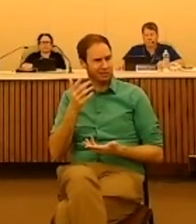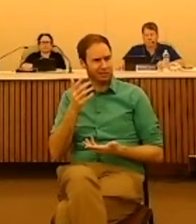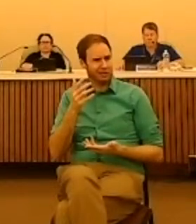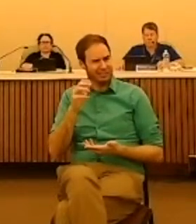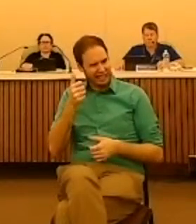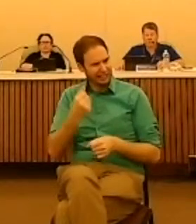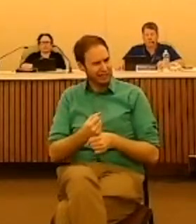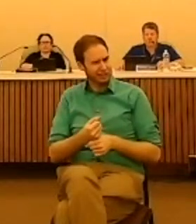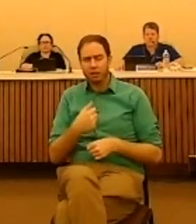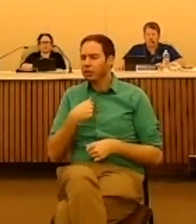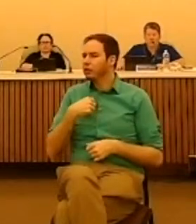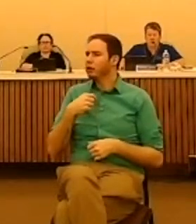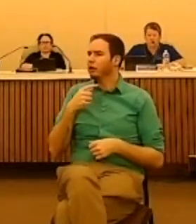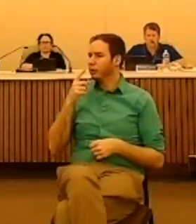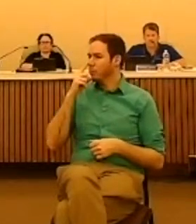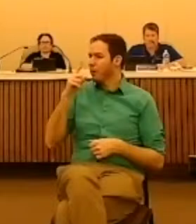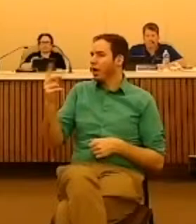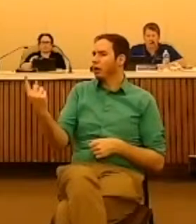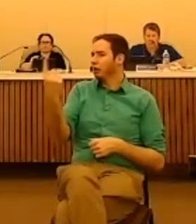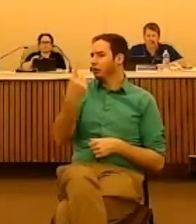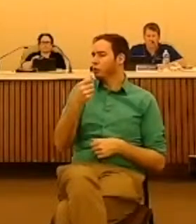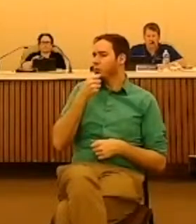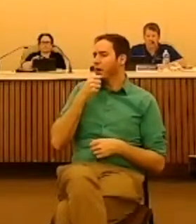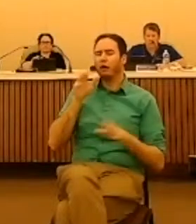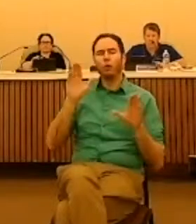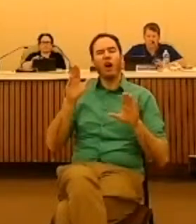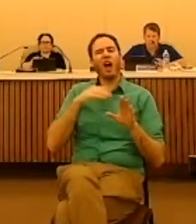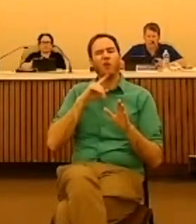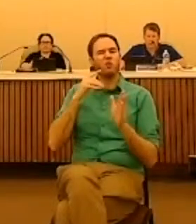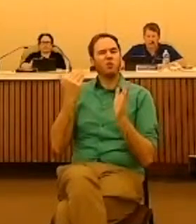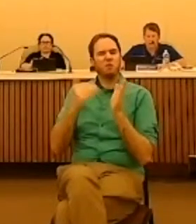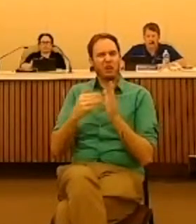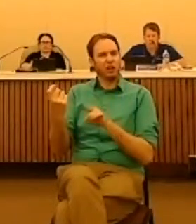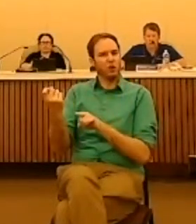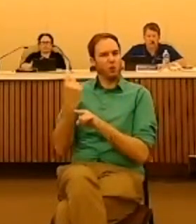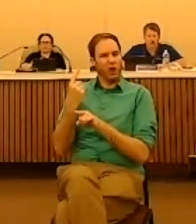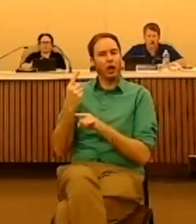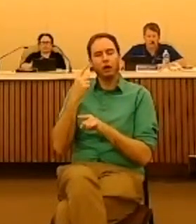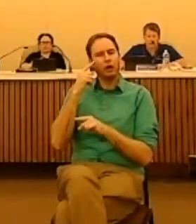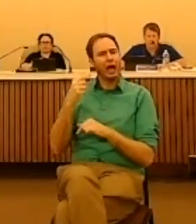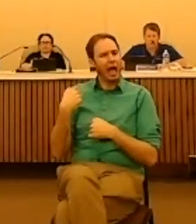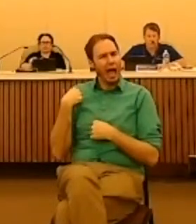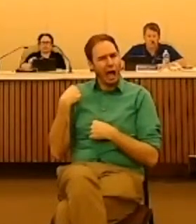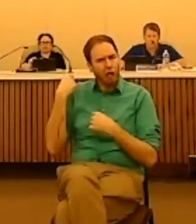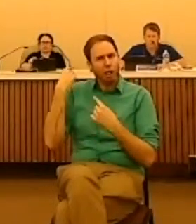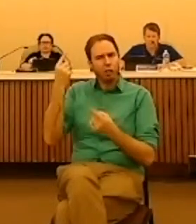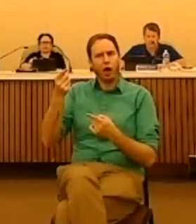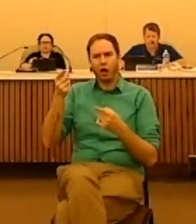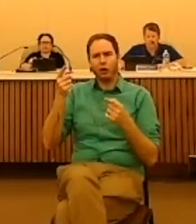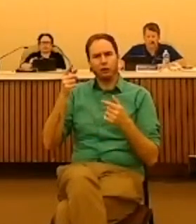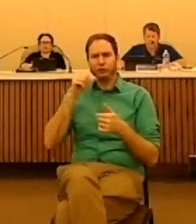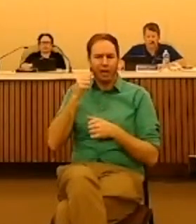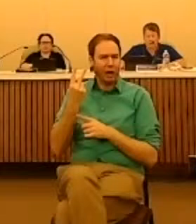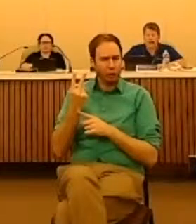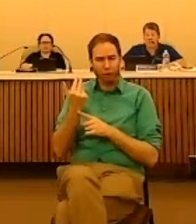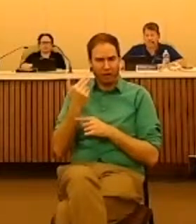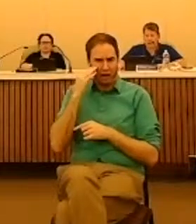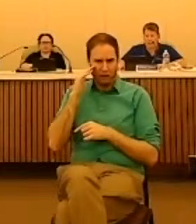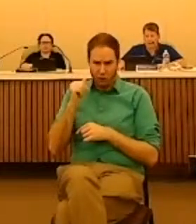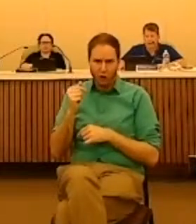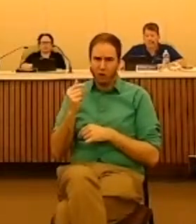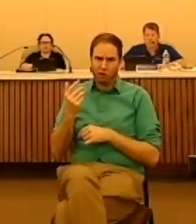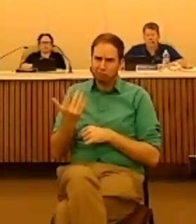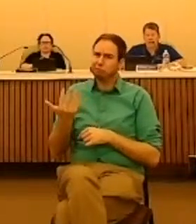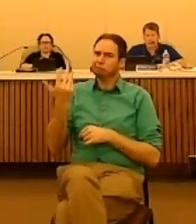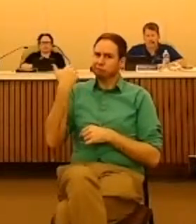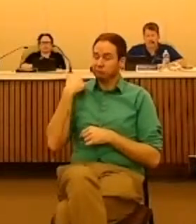Could we get those comments on the microphone? The question was, I'll just repeat it. How long ago was that? That wasn't 2, 3, 4 years ago. I understand